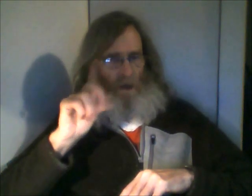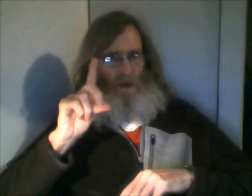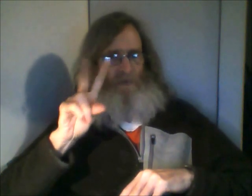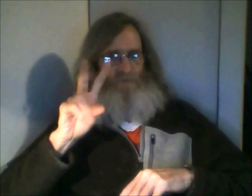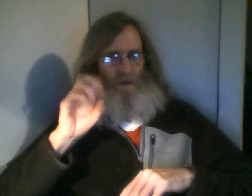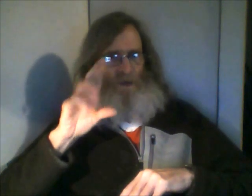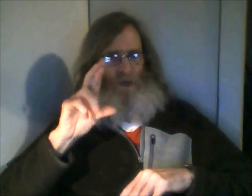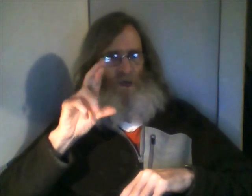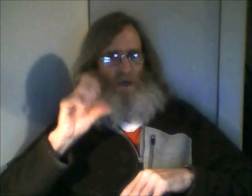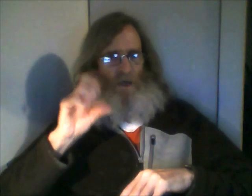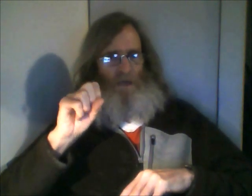Leading the way.